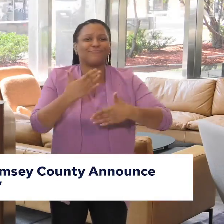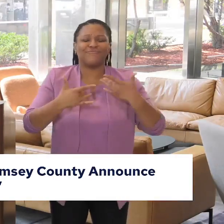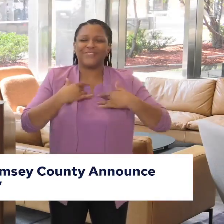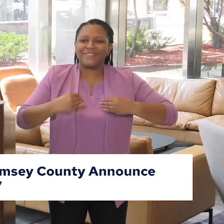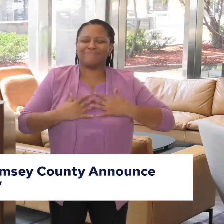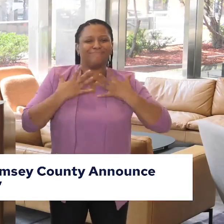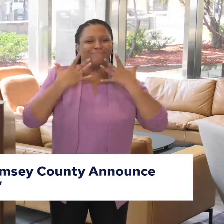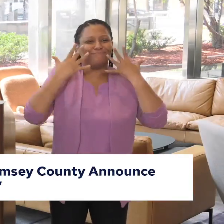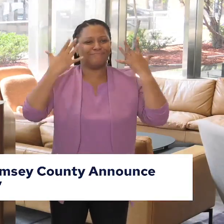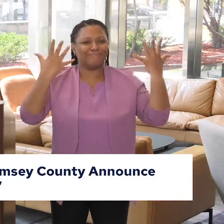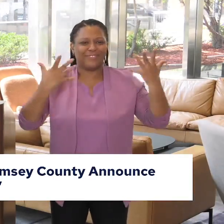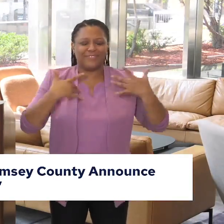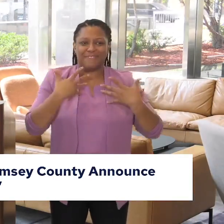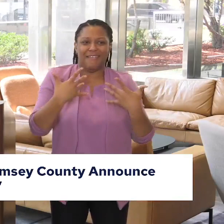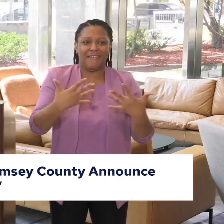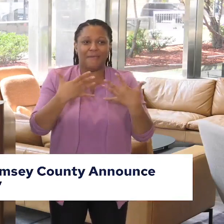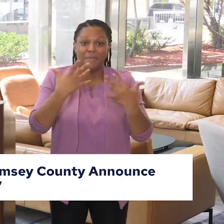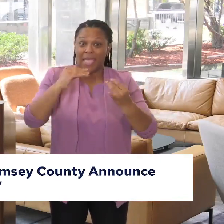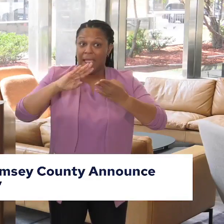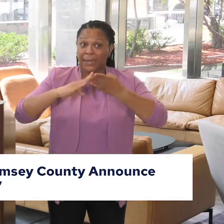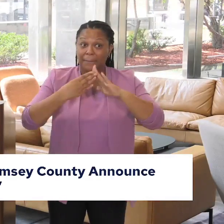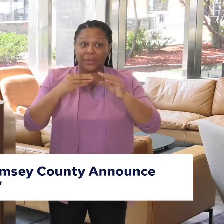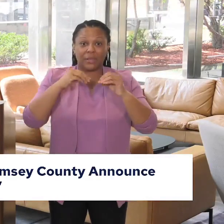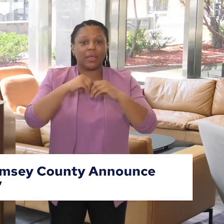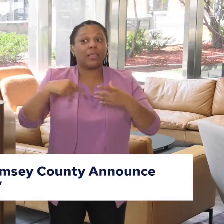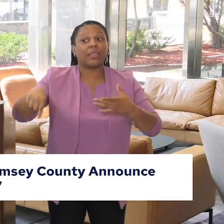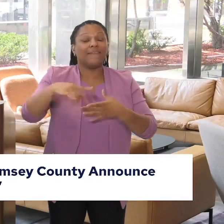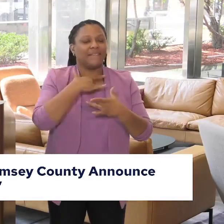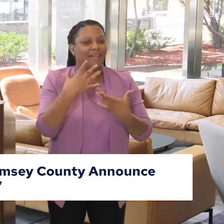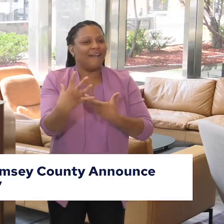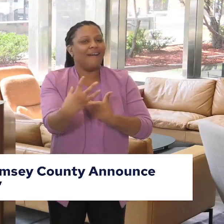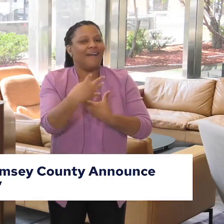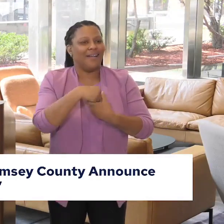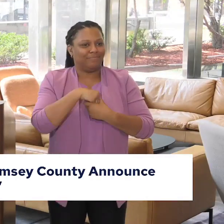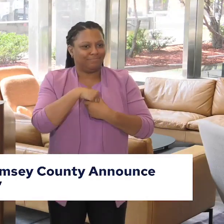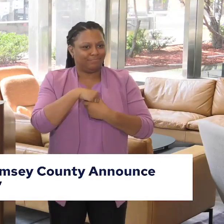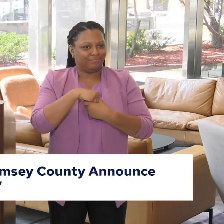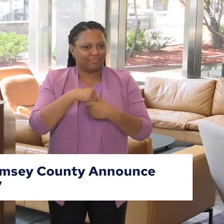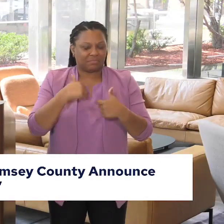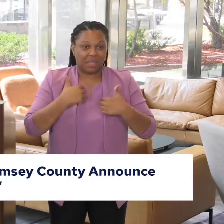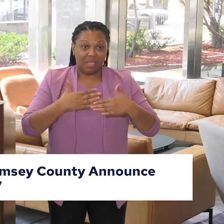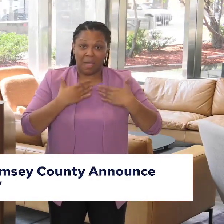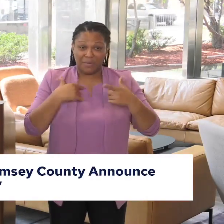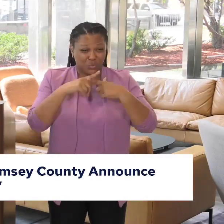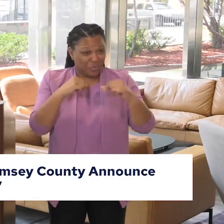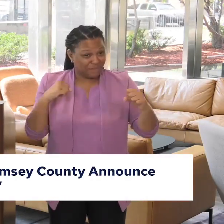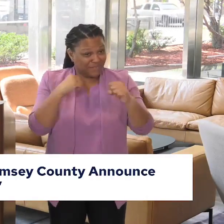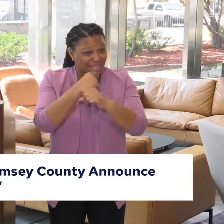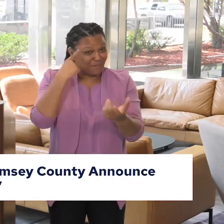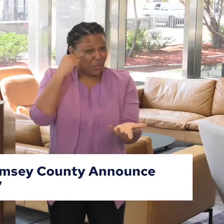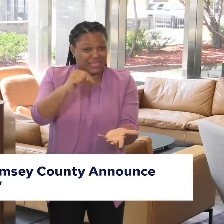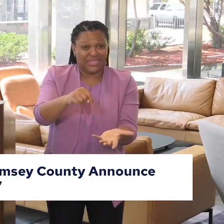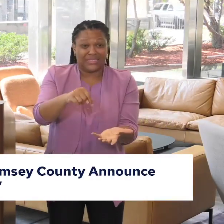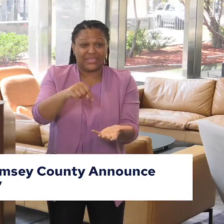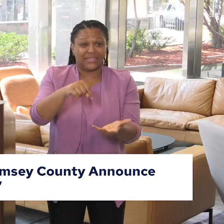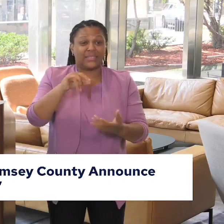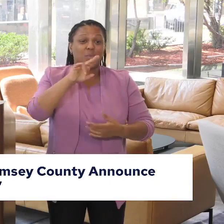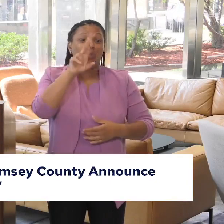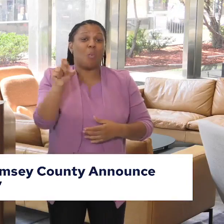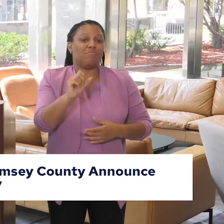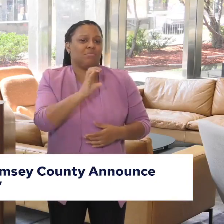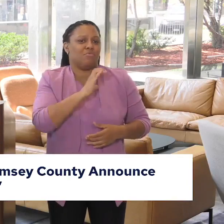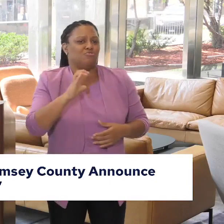that's inclusive. Something that I'm having to fight for in Congress right now is to keep